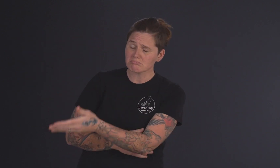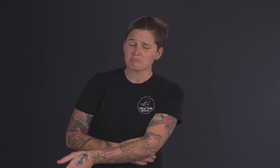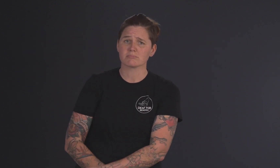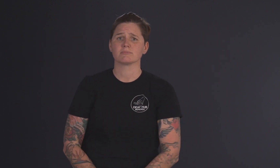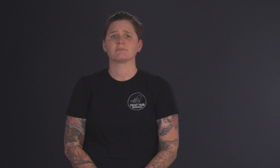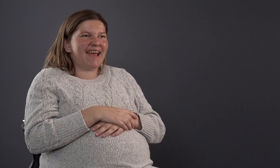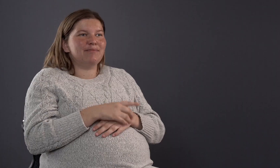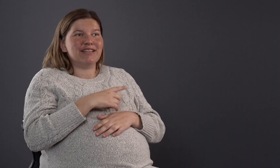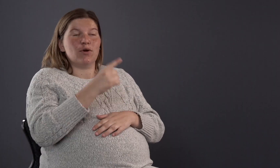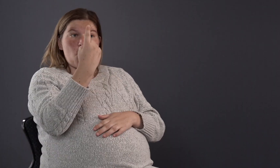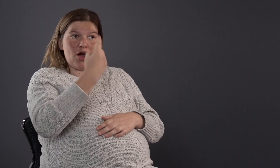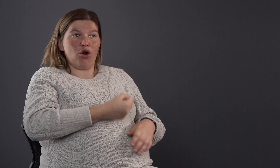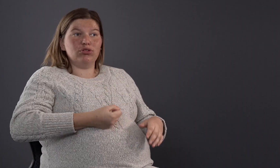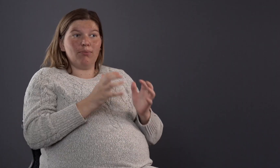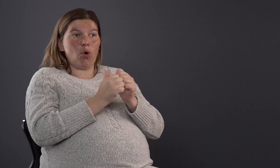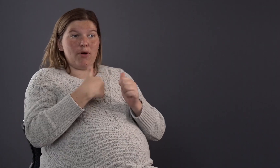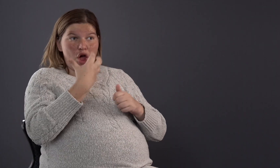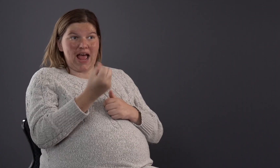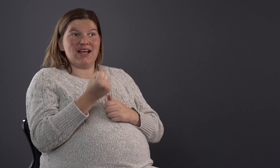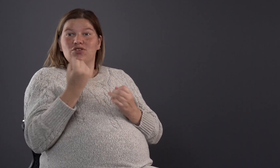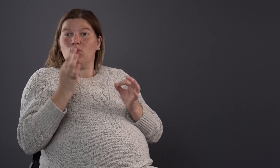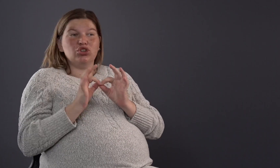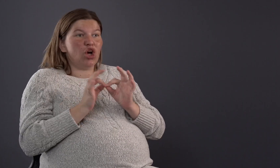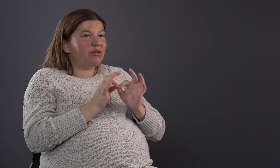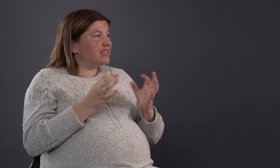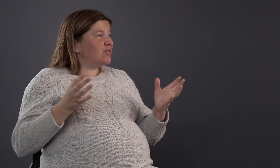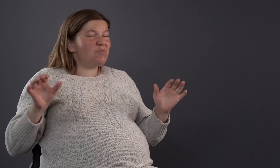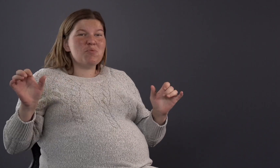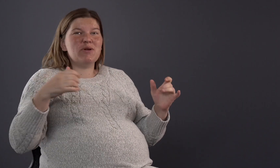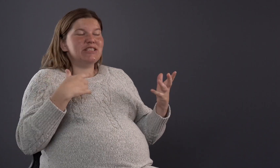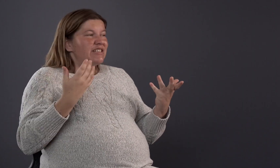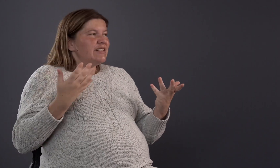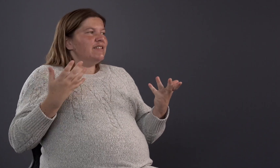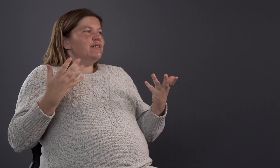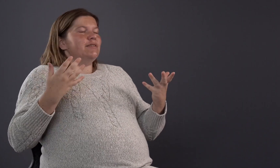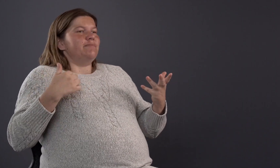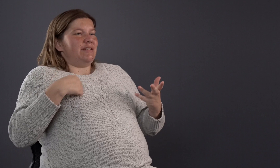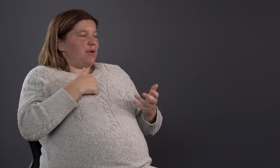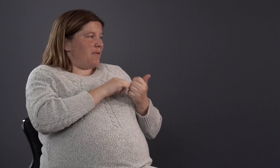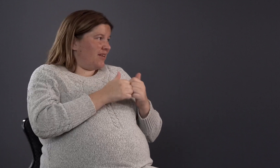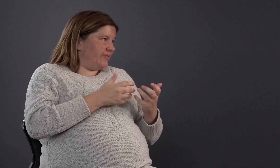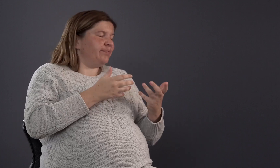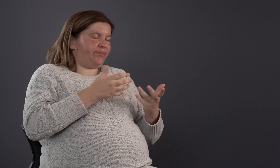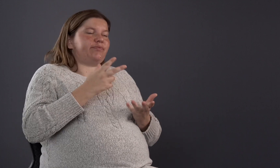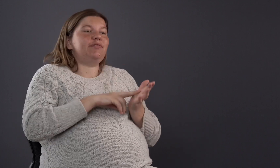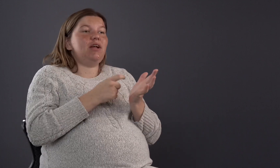I had an ultrasound appointment and there were no interpreters available. With no other option, my partner and I decided to try using a video